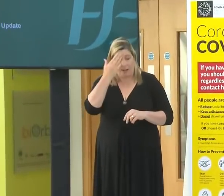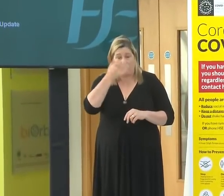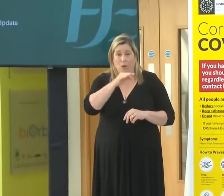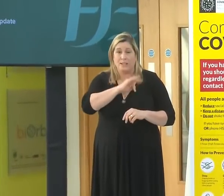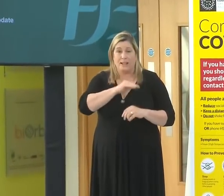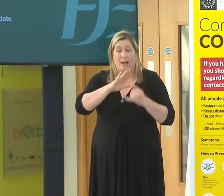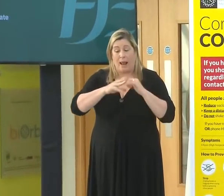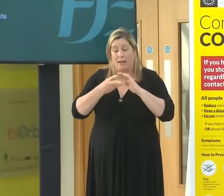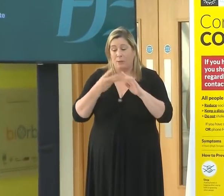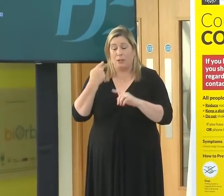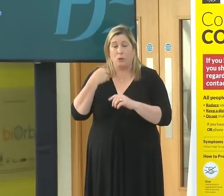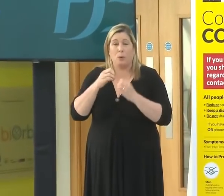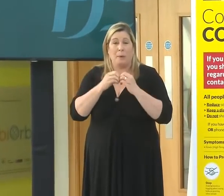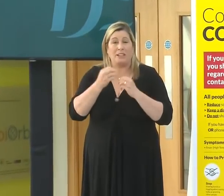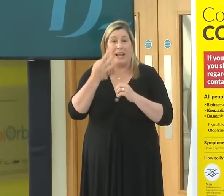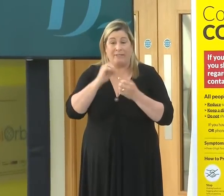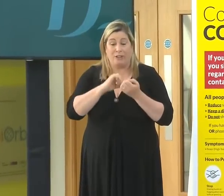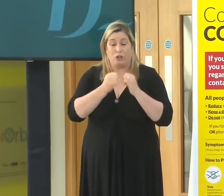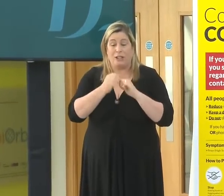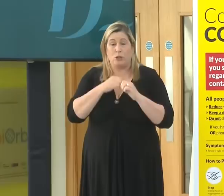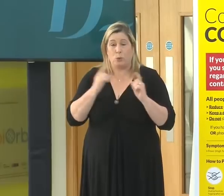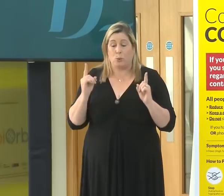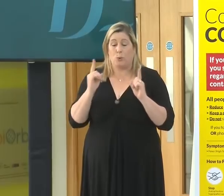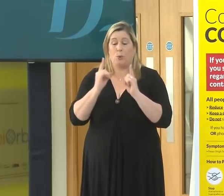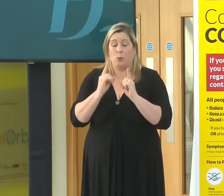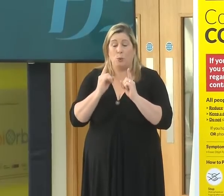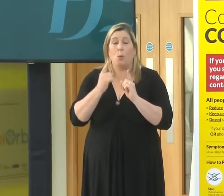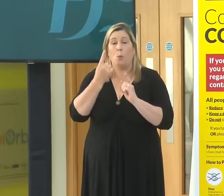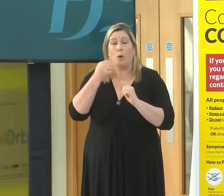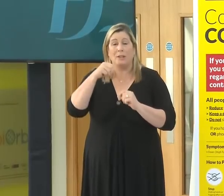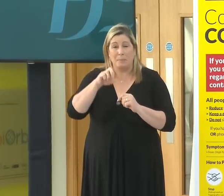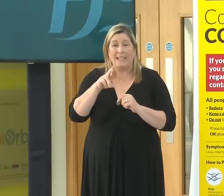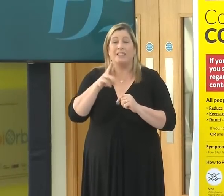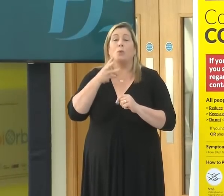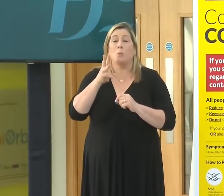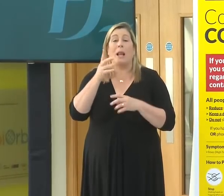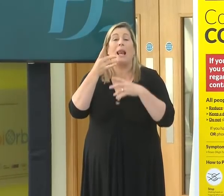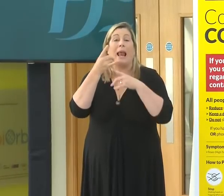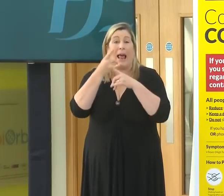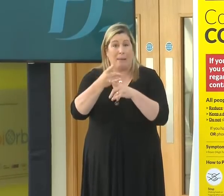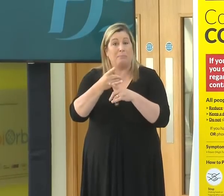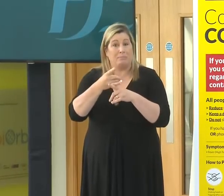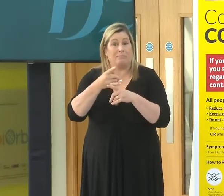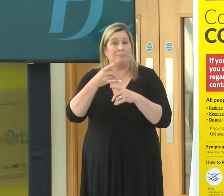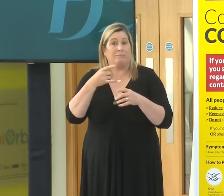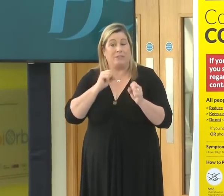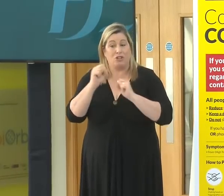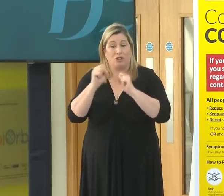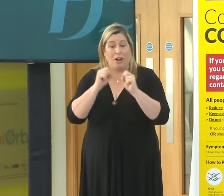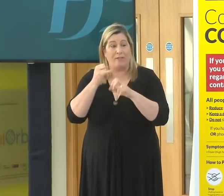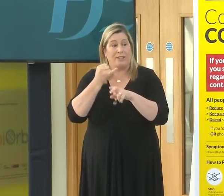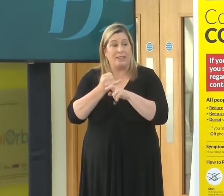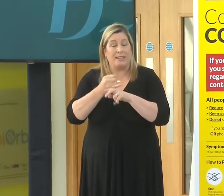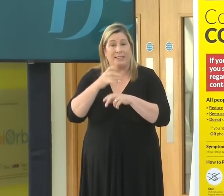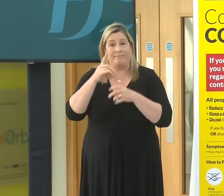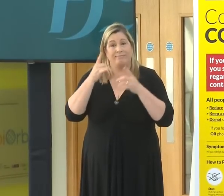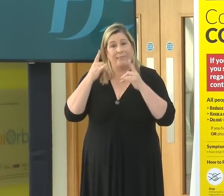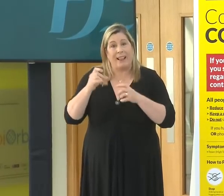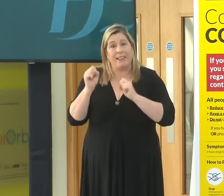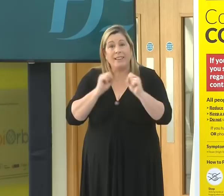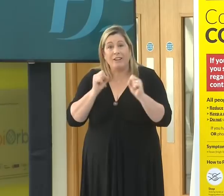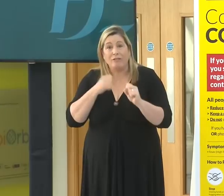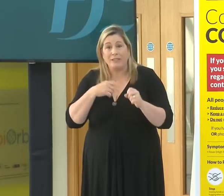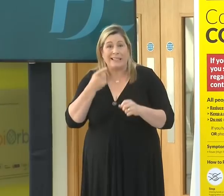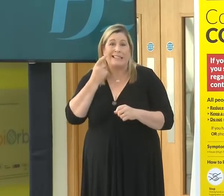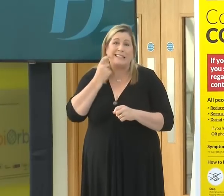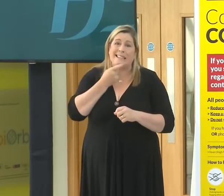briefing, that if it was to go to 1 metre, it might make certain things in the health service a bit easier. Obviously, Tony Holohan recommended yesterday to Cabinet